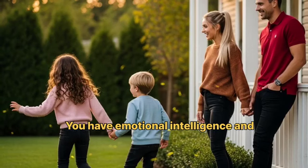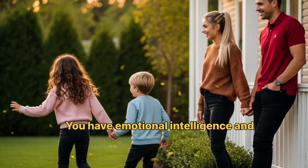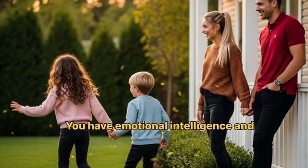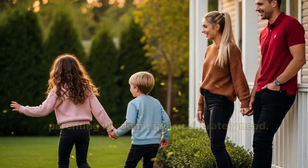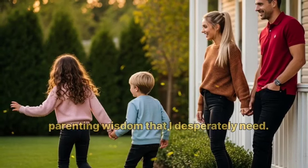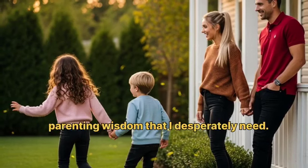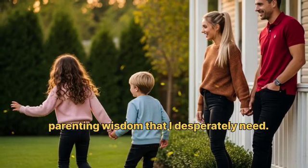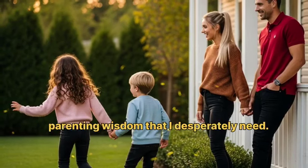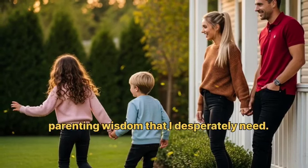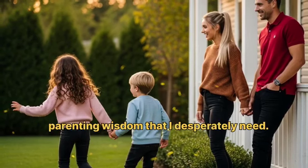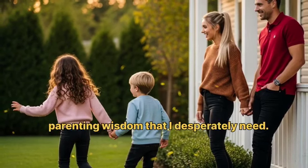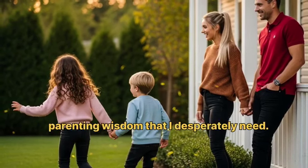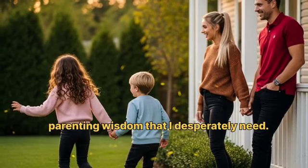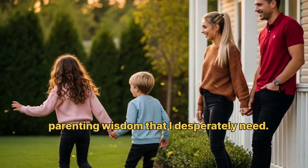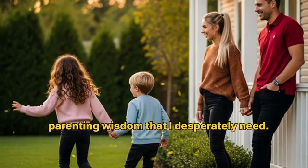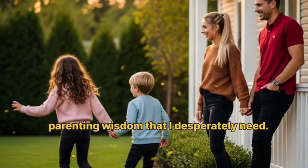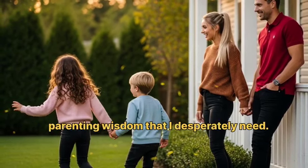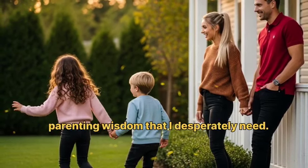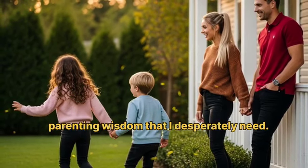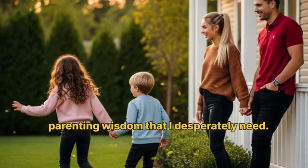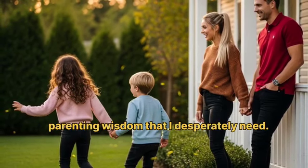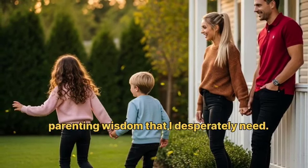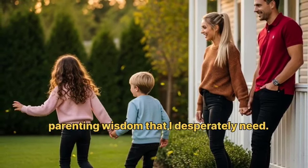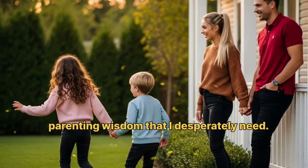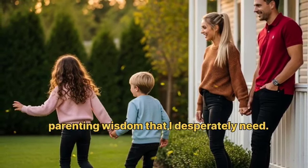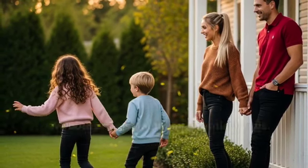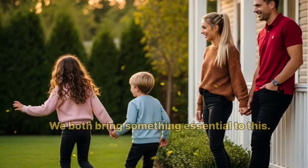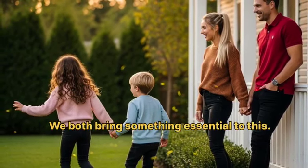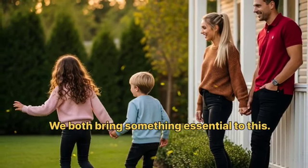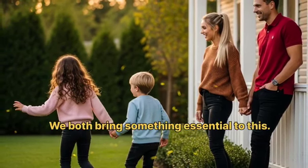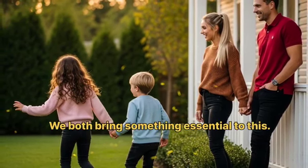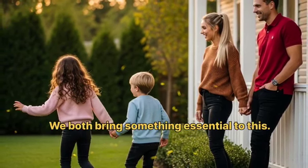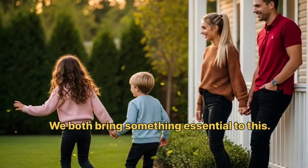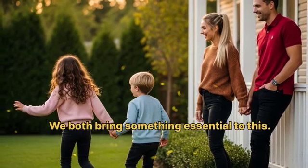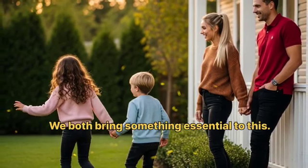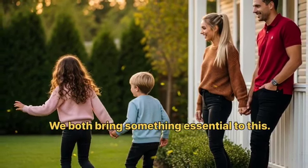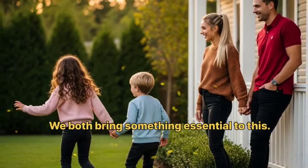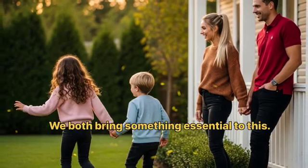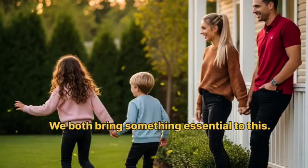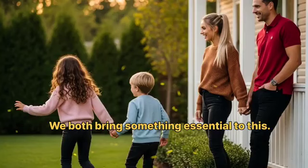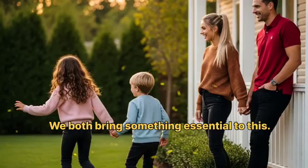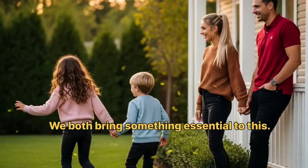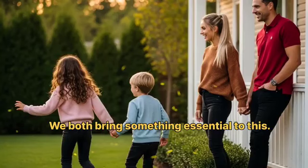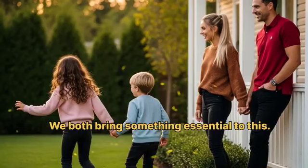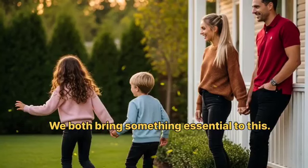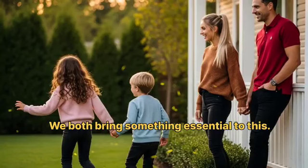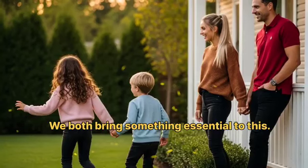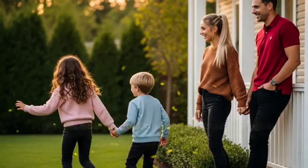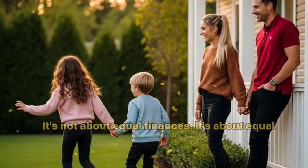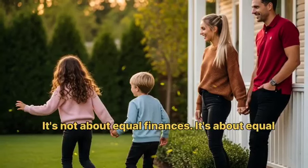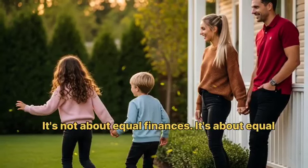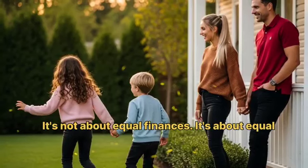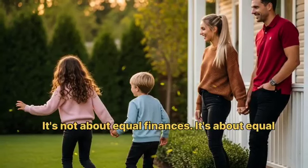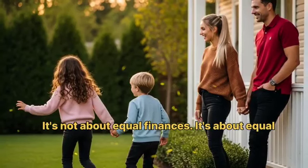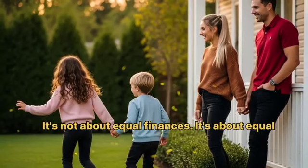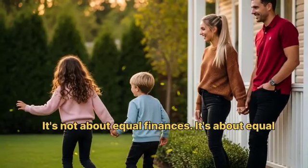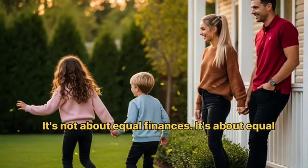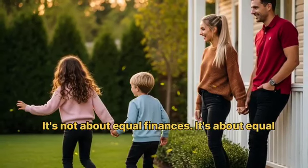intelligence and parenting wisdom that I desperately need. We both bring something essential to this. It's not about equal